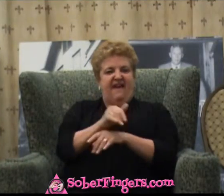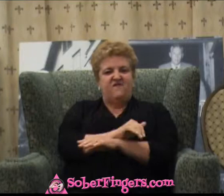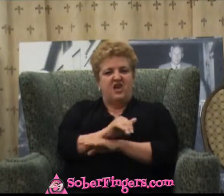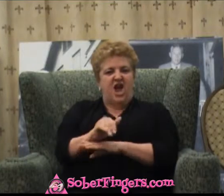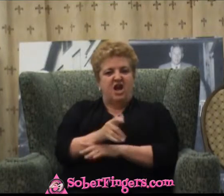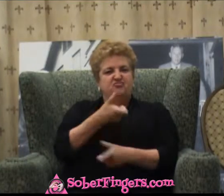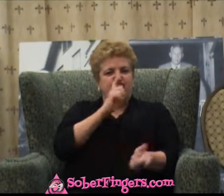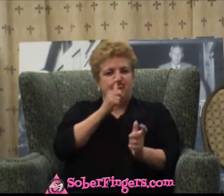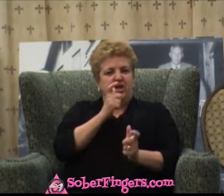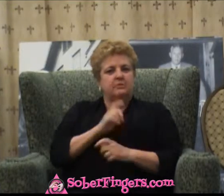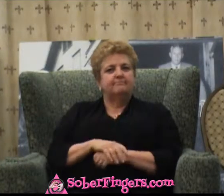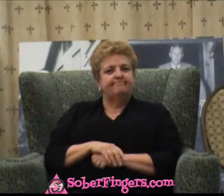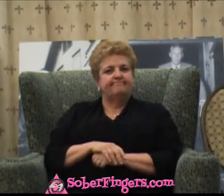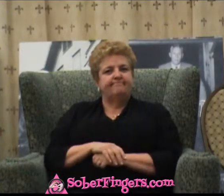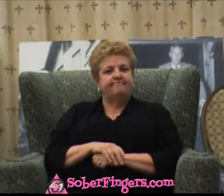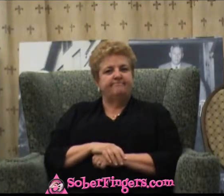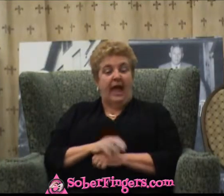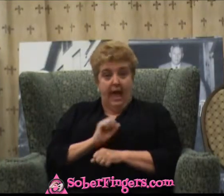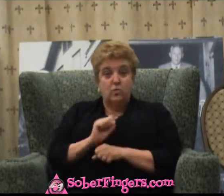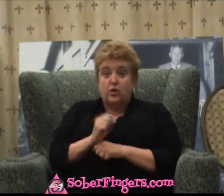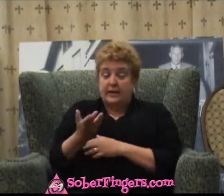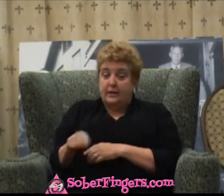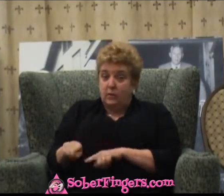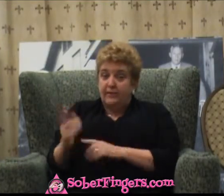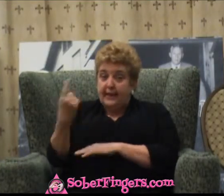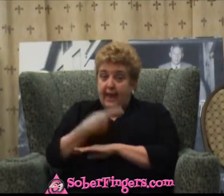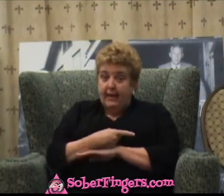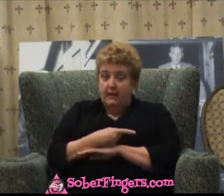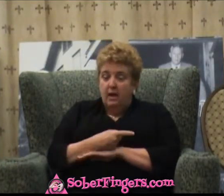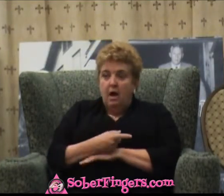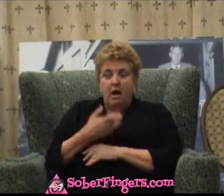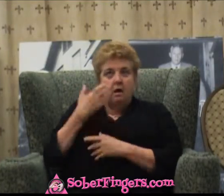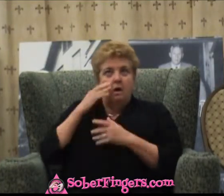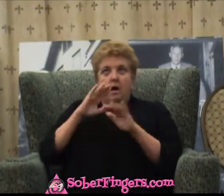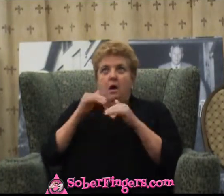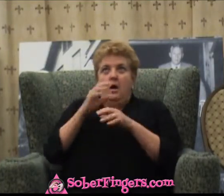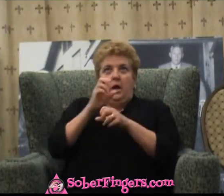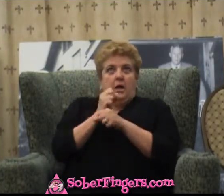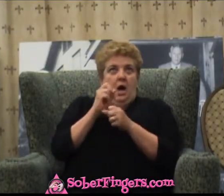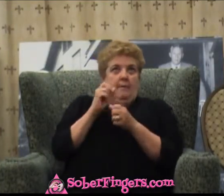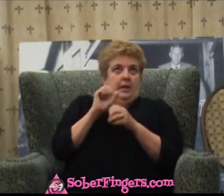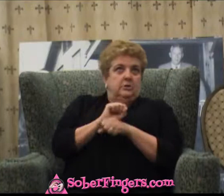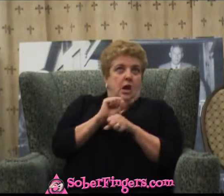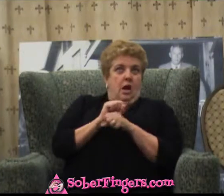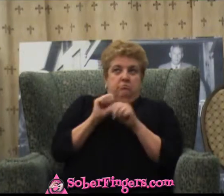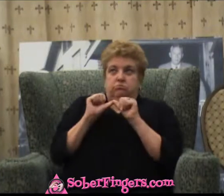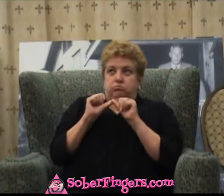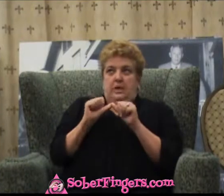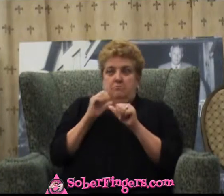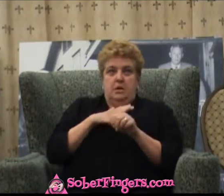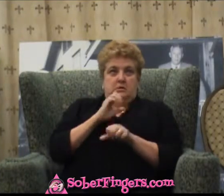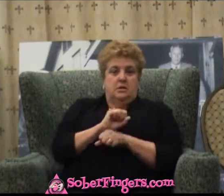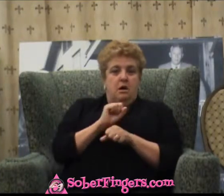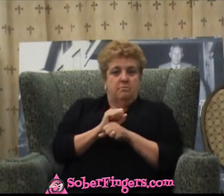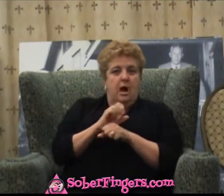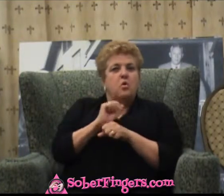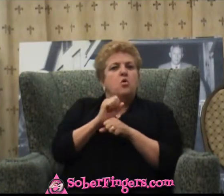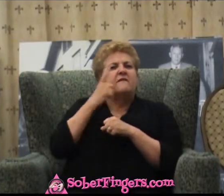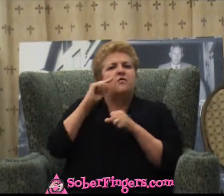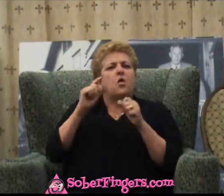I did a great job. I don't know how I got it, but I got it. And I don't know how I kept it, but I did. I worked for a very large Fortune 500 company,